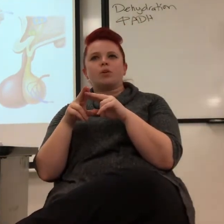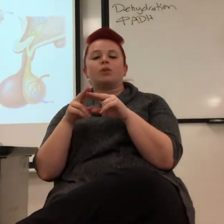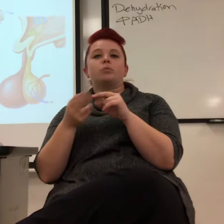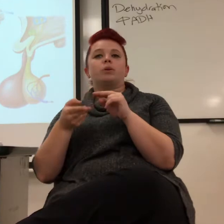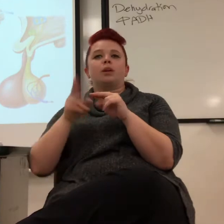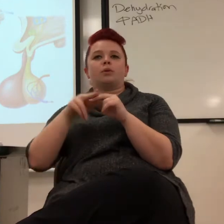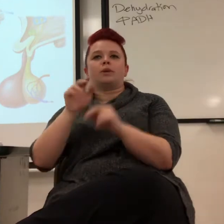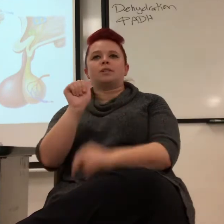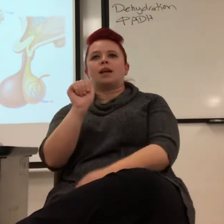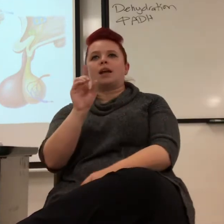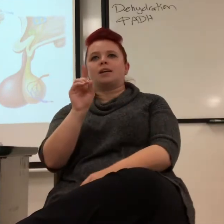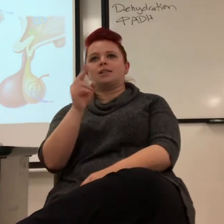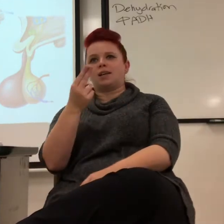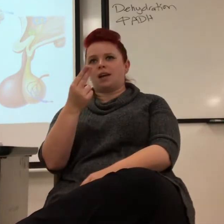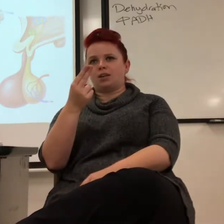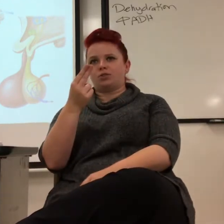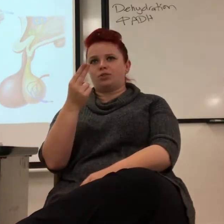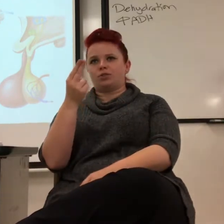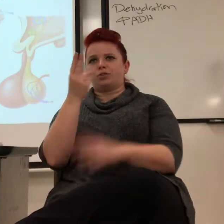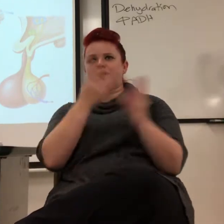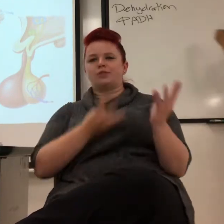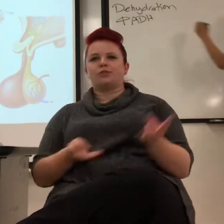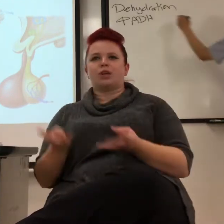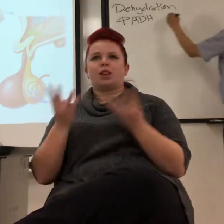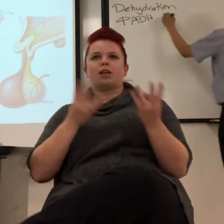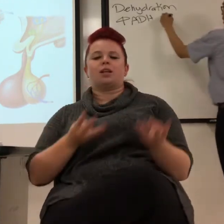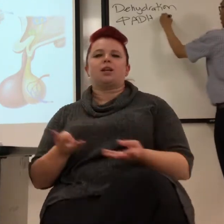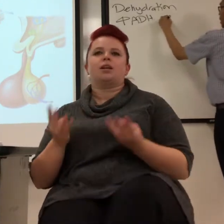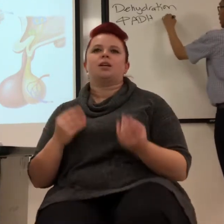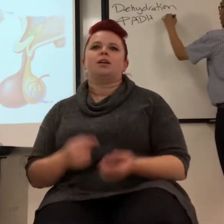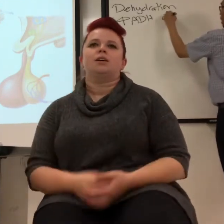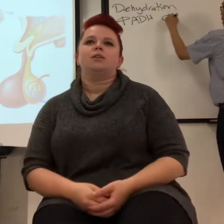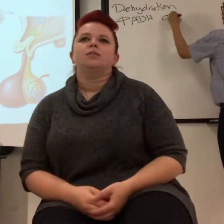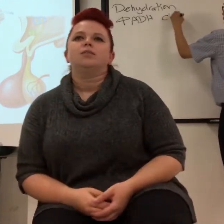ADH circulating.